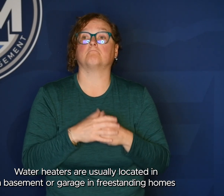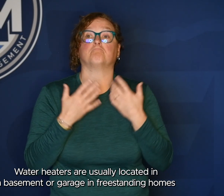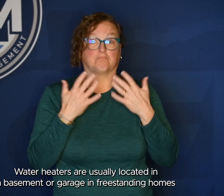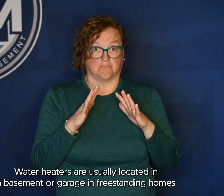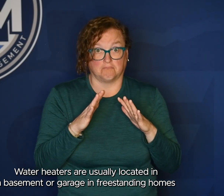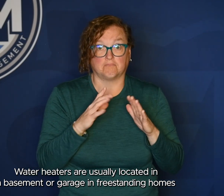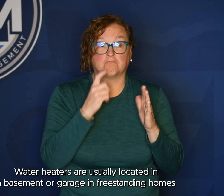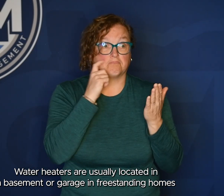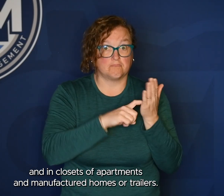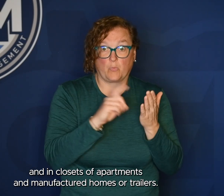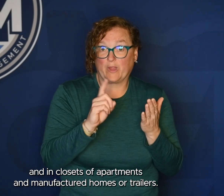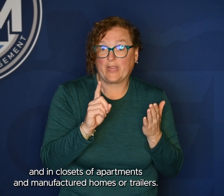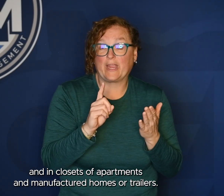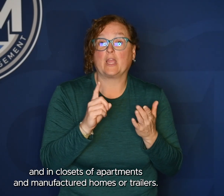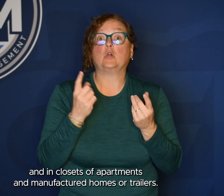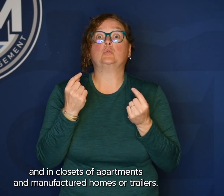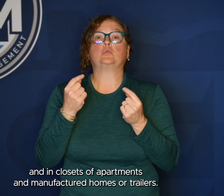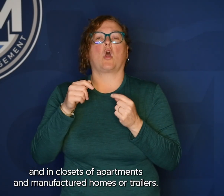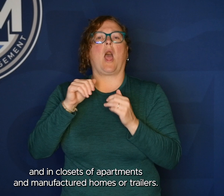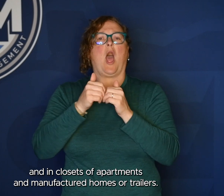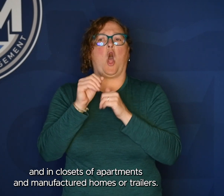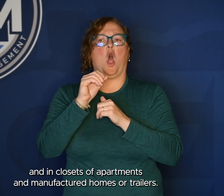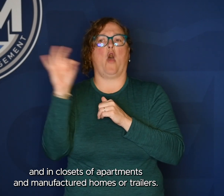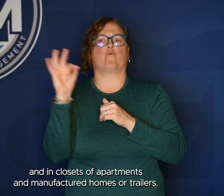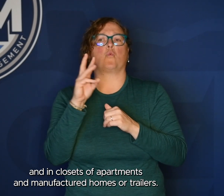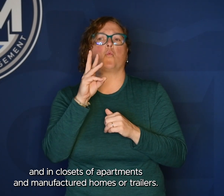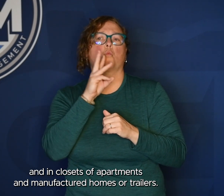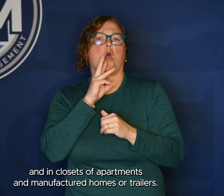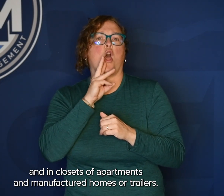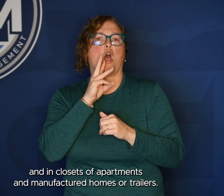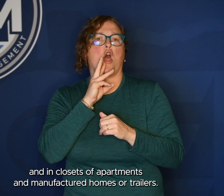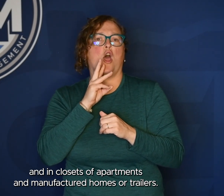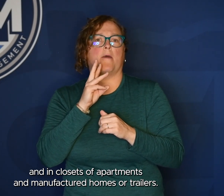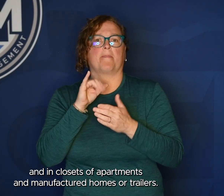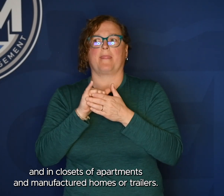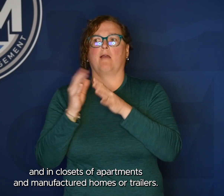freestanding homes, and in closets of apartments and manufactured homes or trailers.